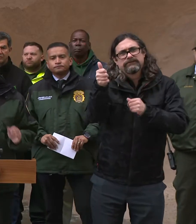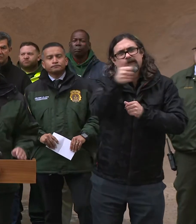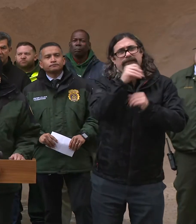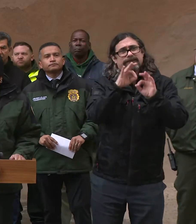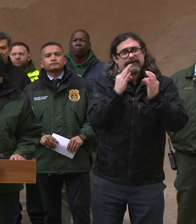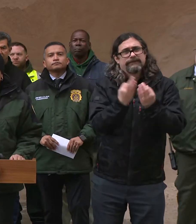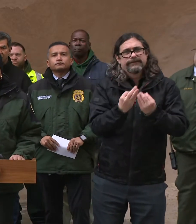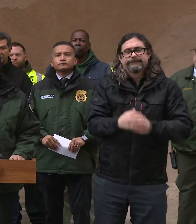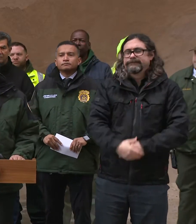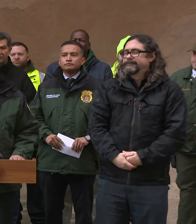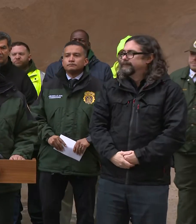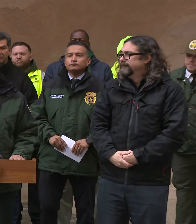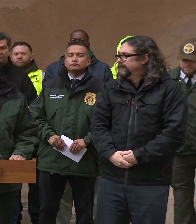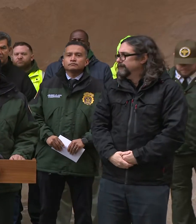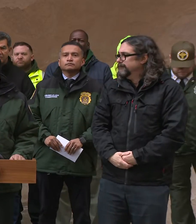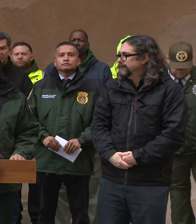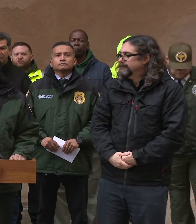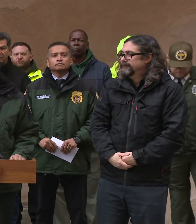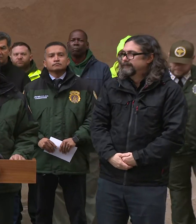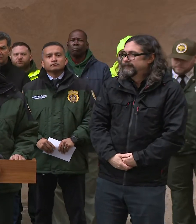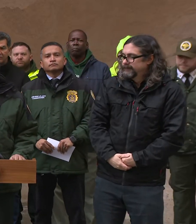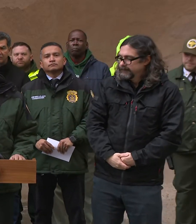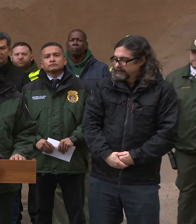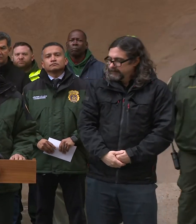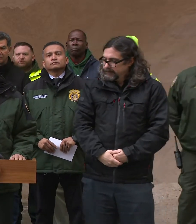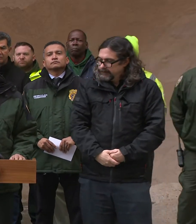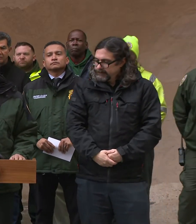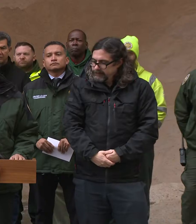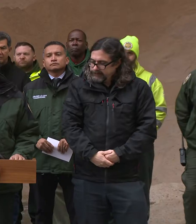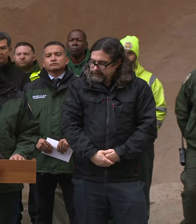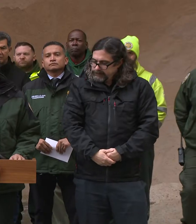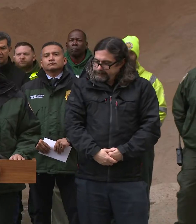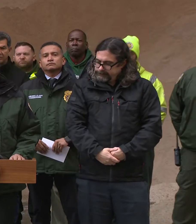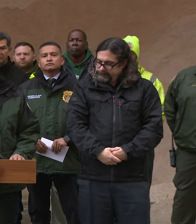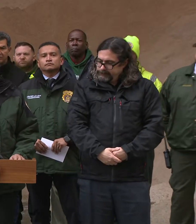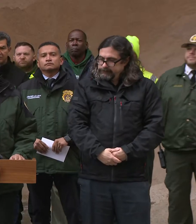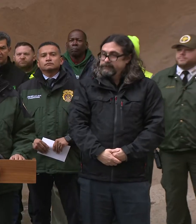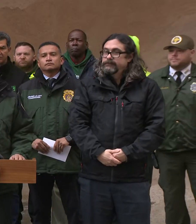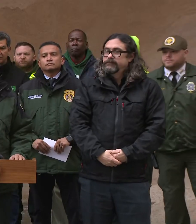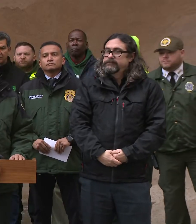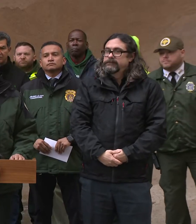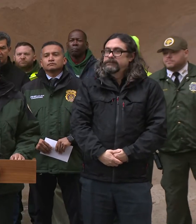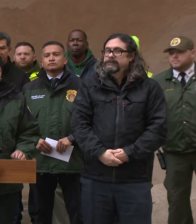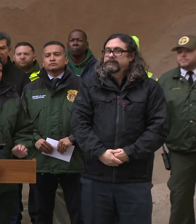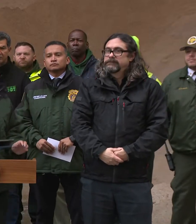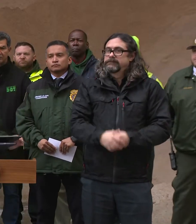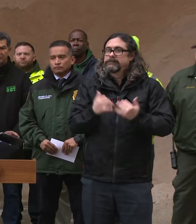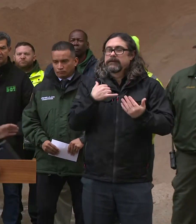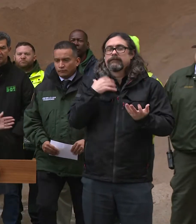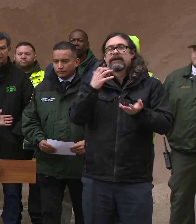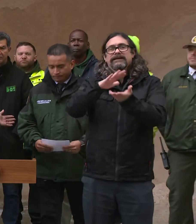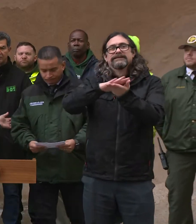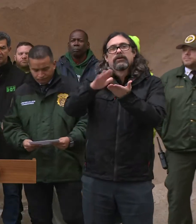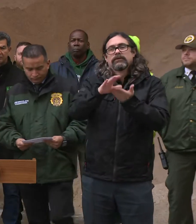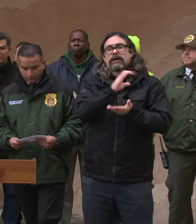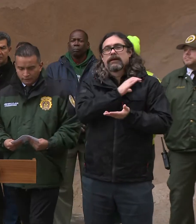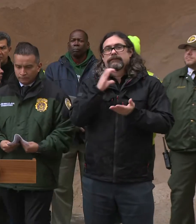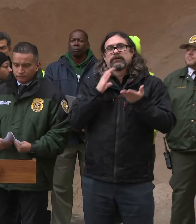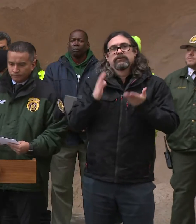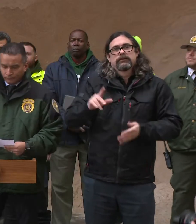Thank you, Commissioner. And before we take questions, we will have Acting DSNY Commissioner Lohan brief us on operational updates.